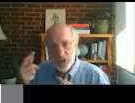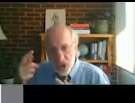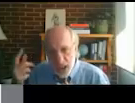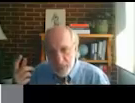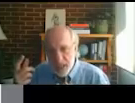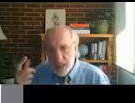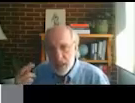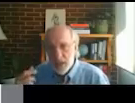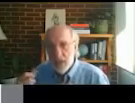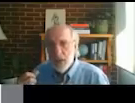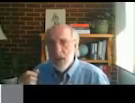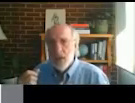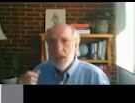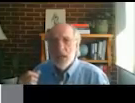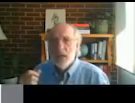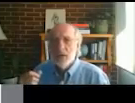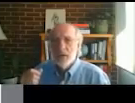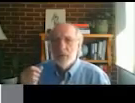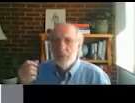start shaping